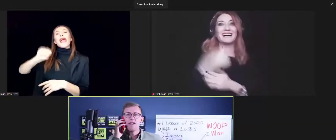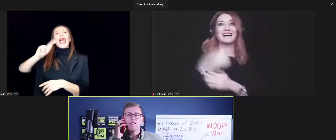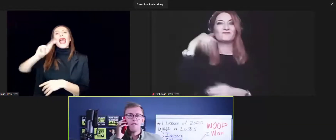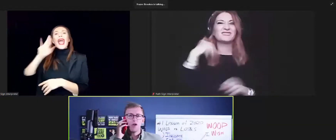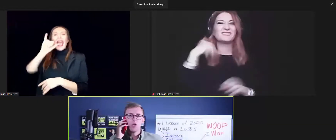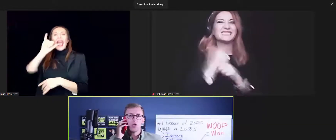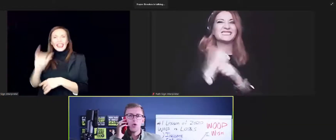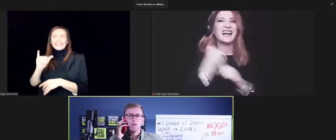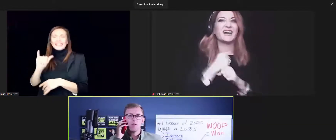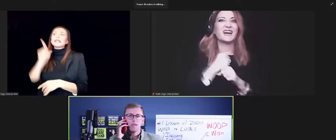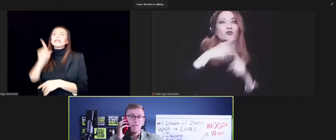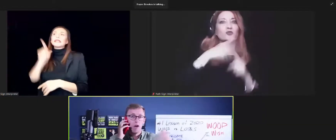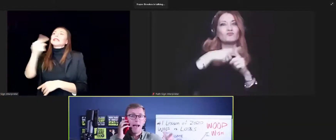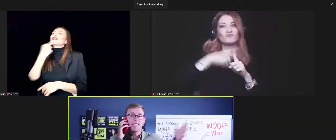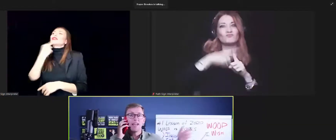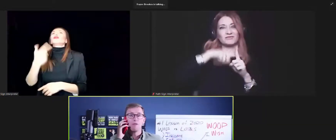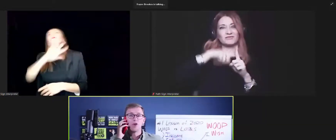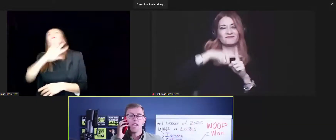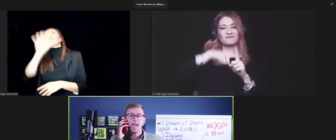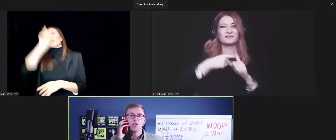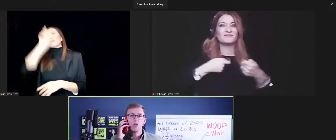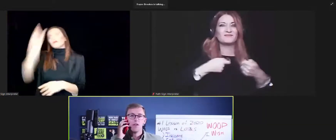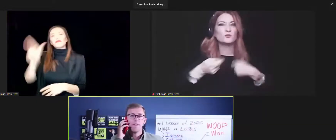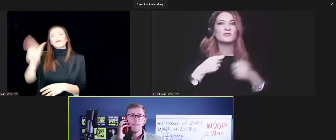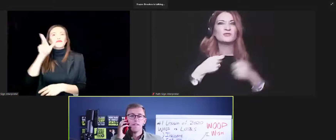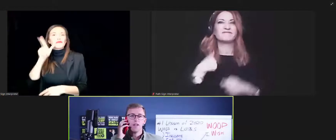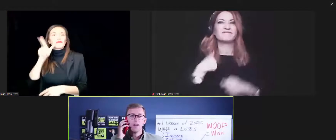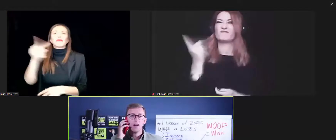for you to live your best life with your kids?